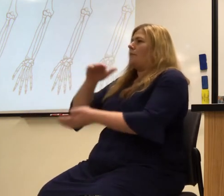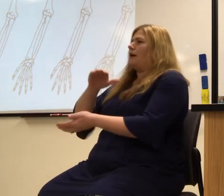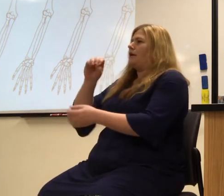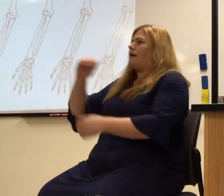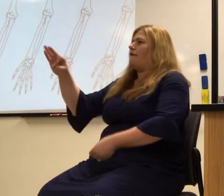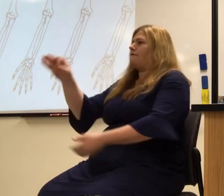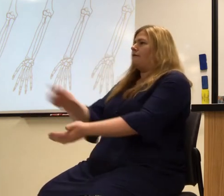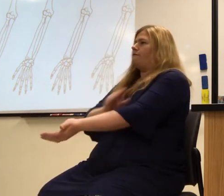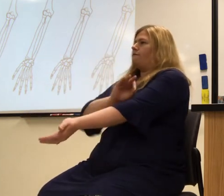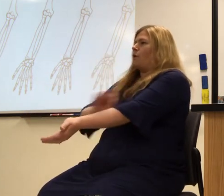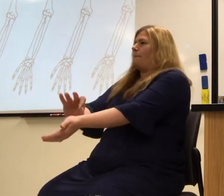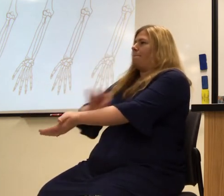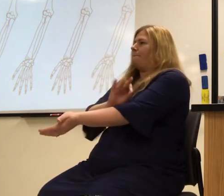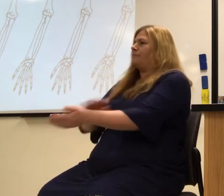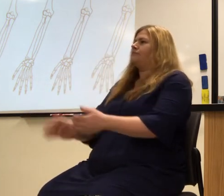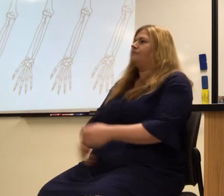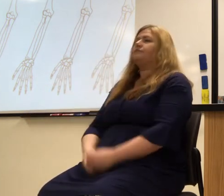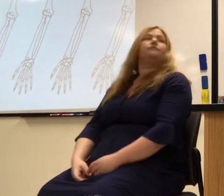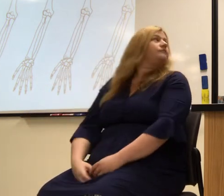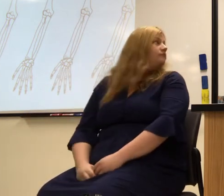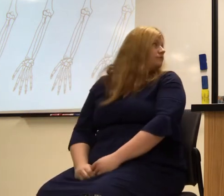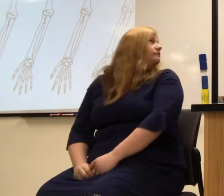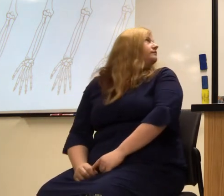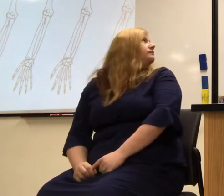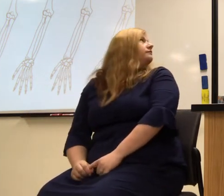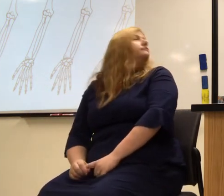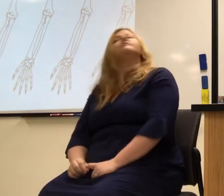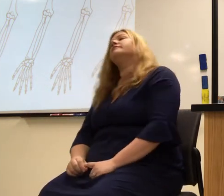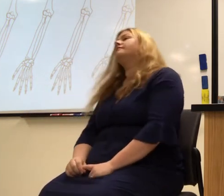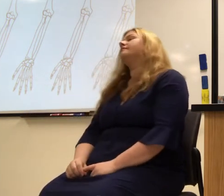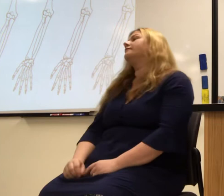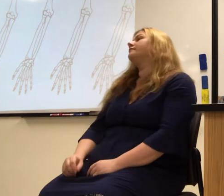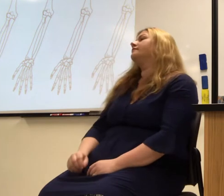forearm. Remember, this is the antebrachial.